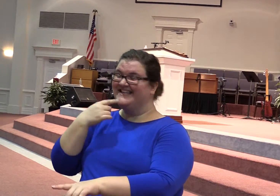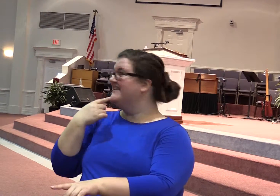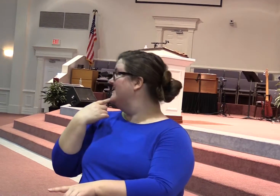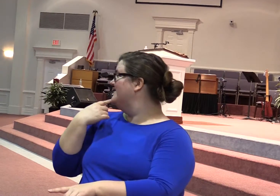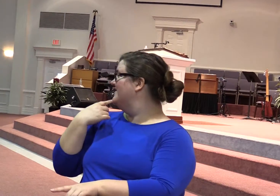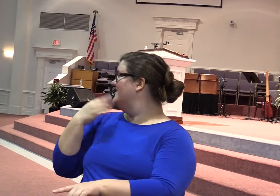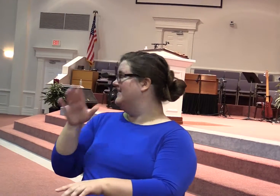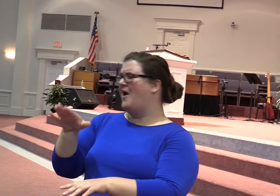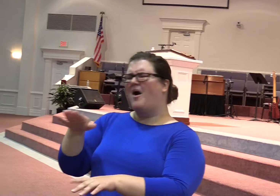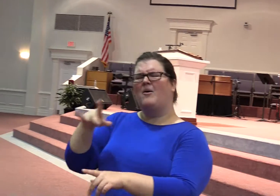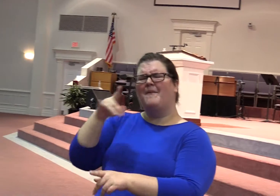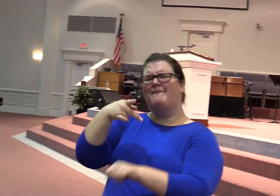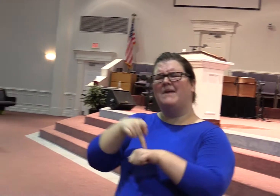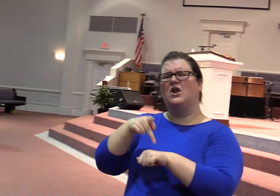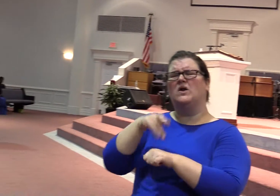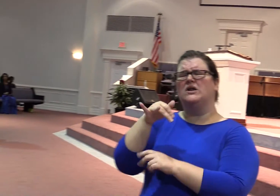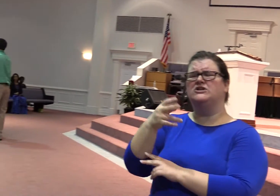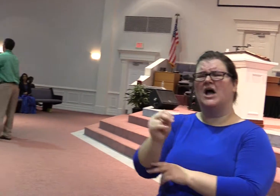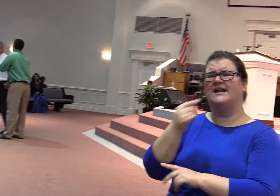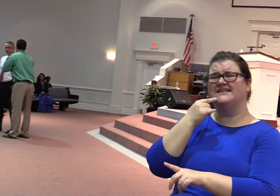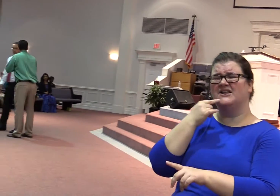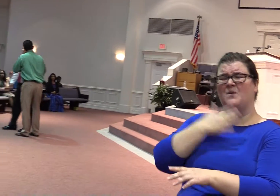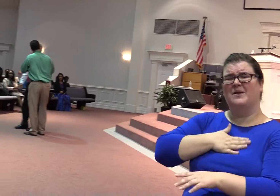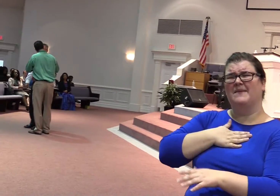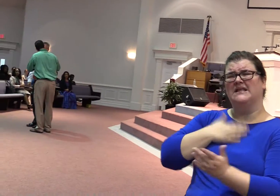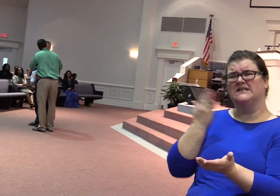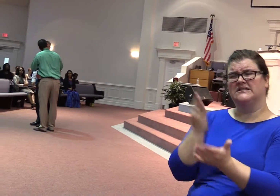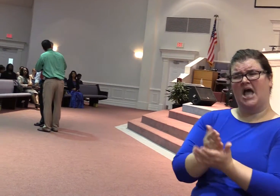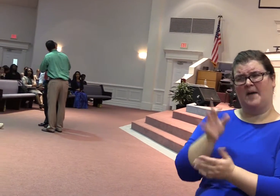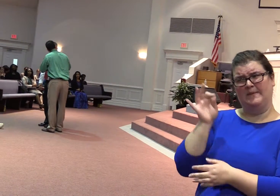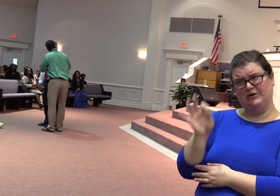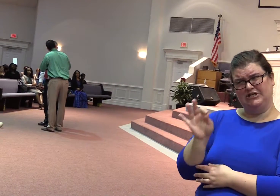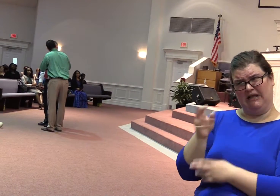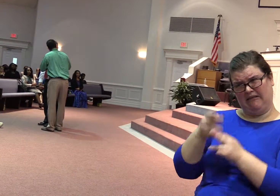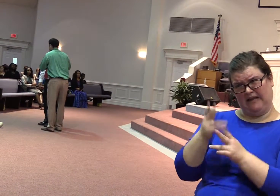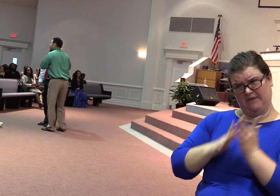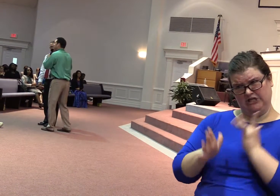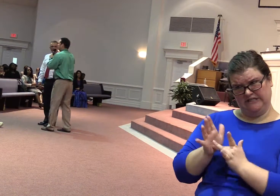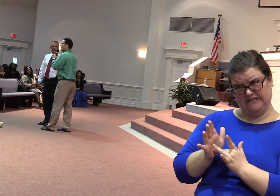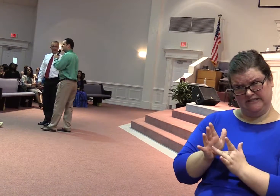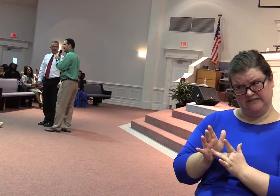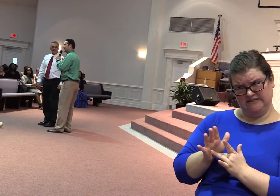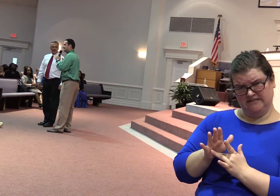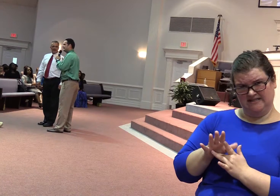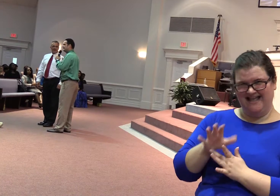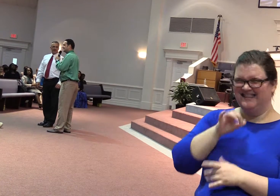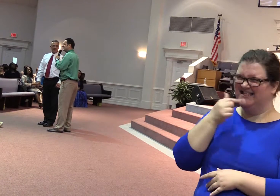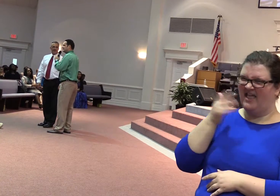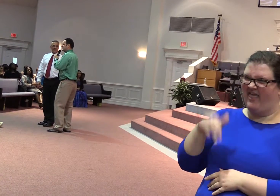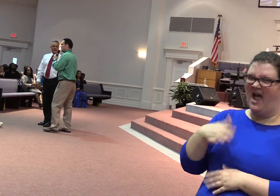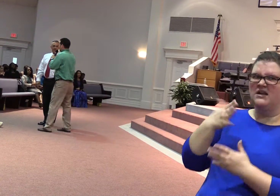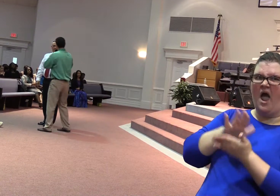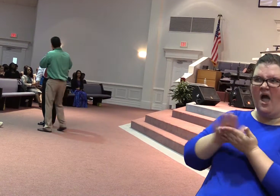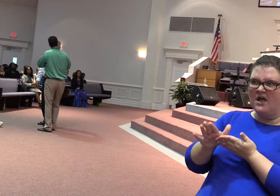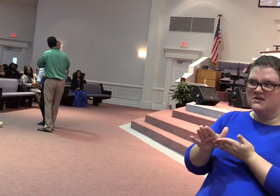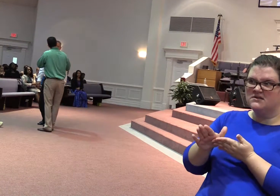Brother Peter and Brother John, would you please stop preaching in the name of Jesus? They didn't go like that. Right.